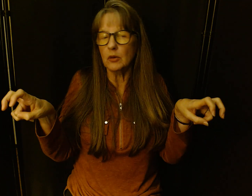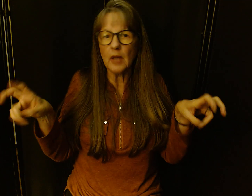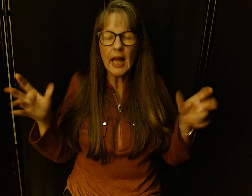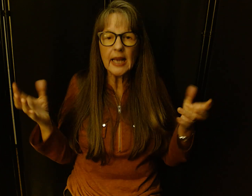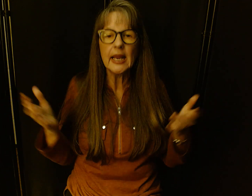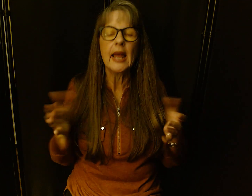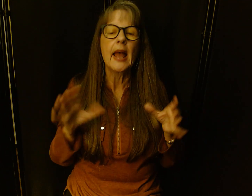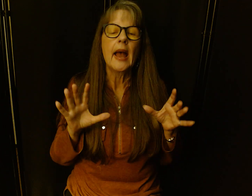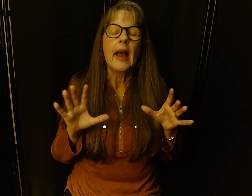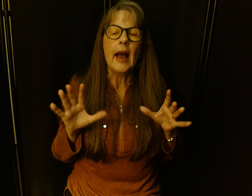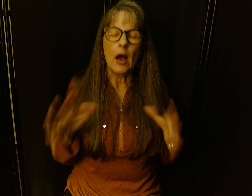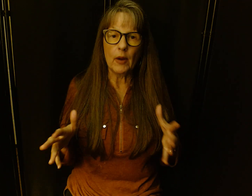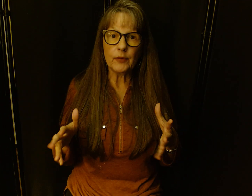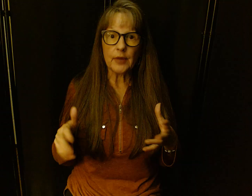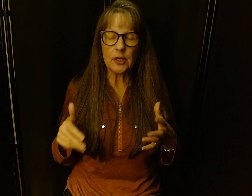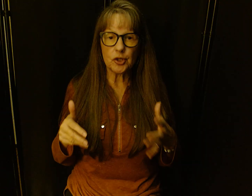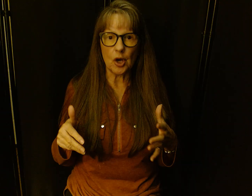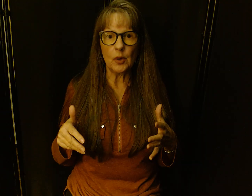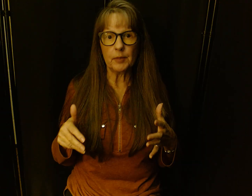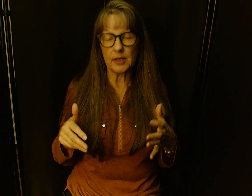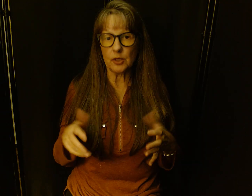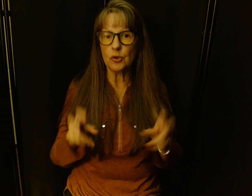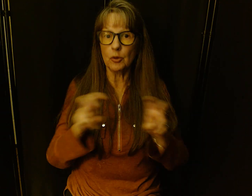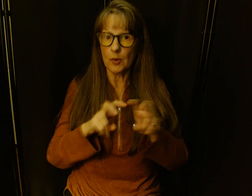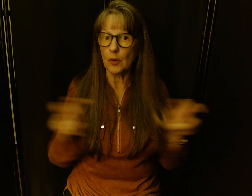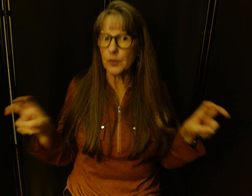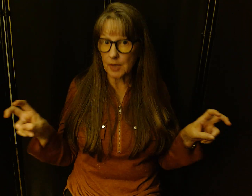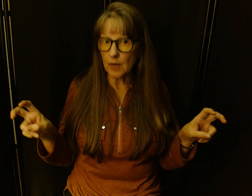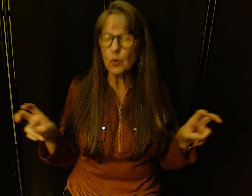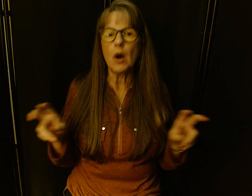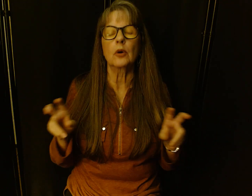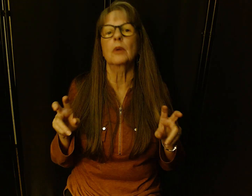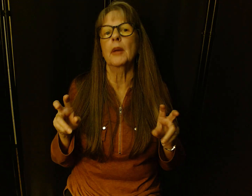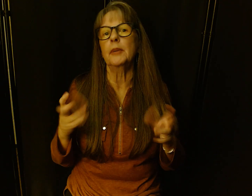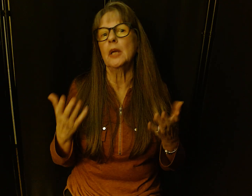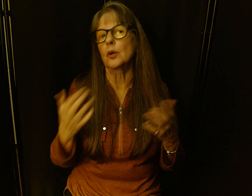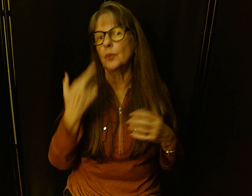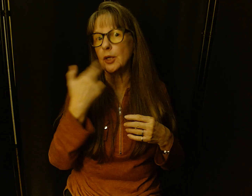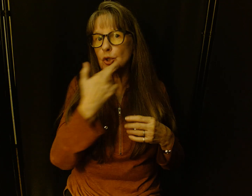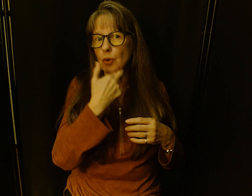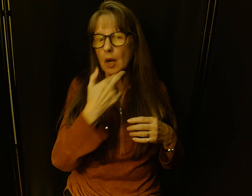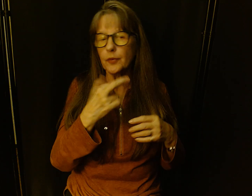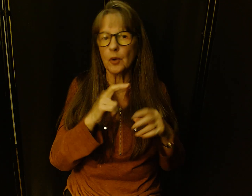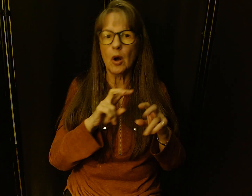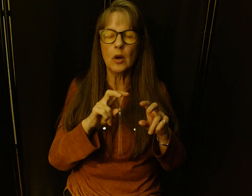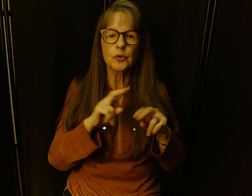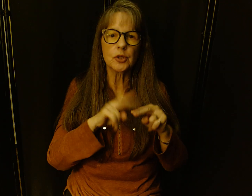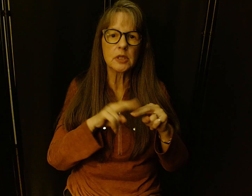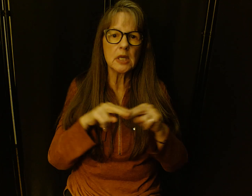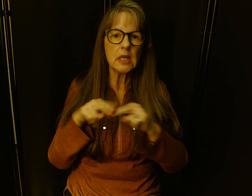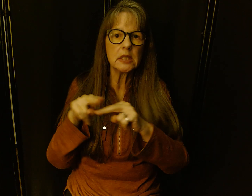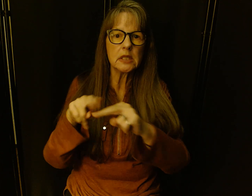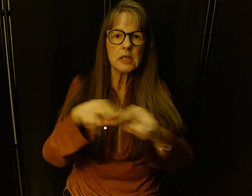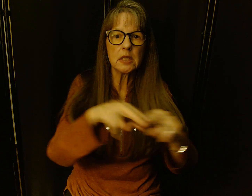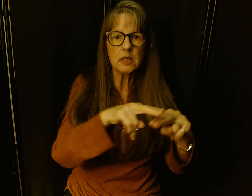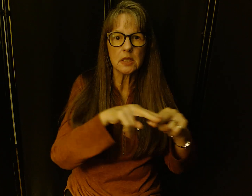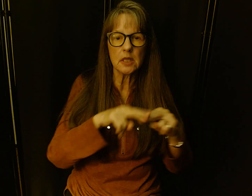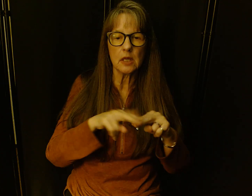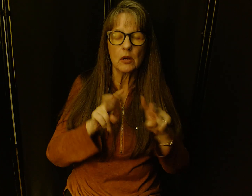line. However they show it, because they do show them on the sidewalk or maybe in a restaurant. They're all just sitting, sit. Maybe